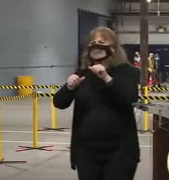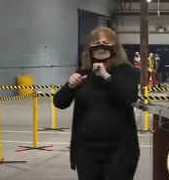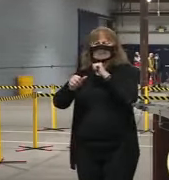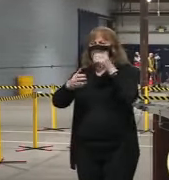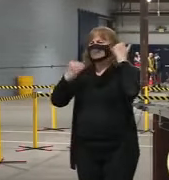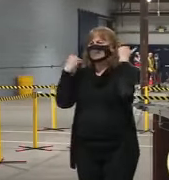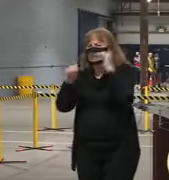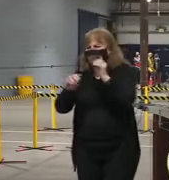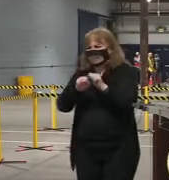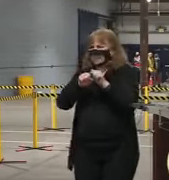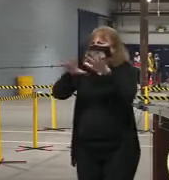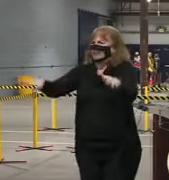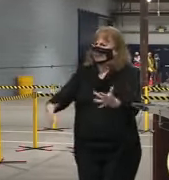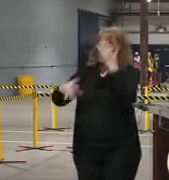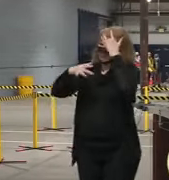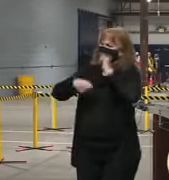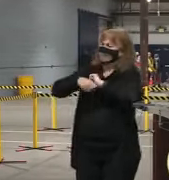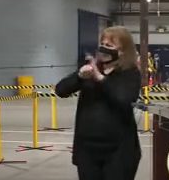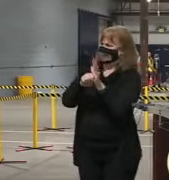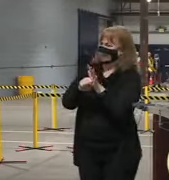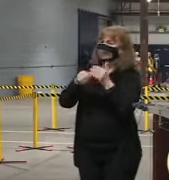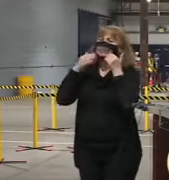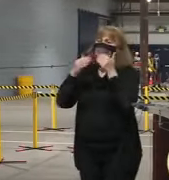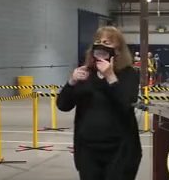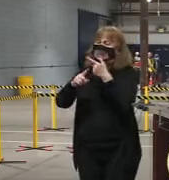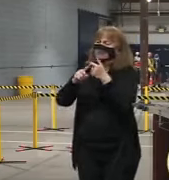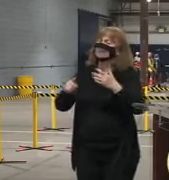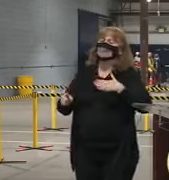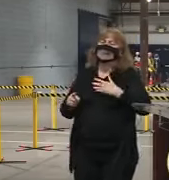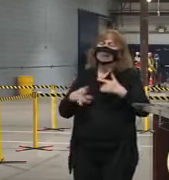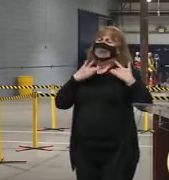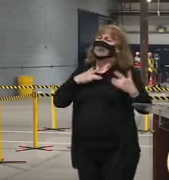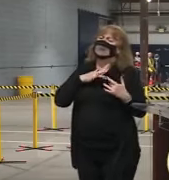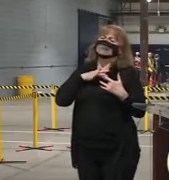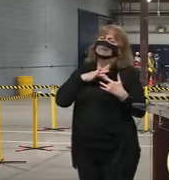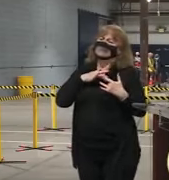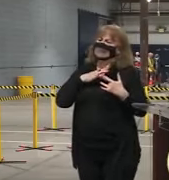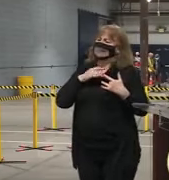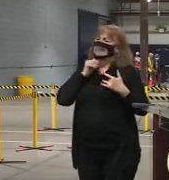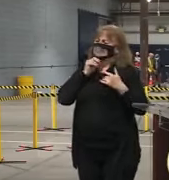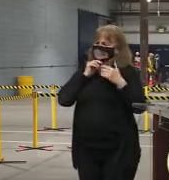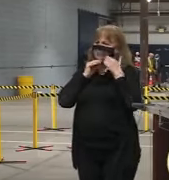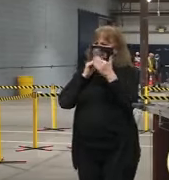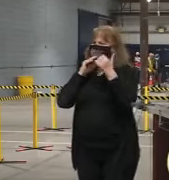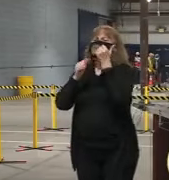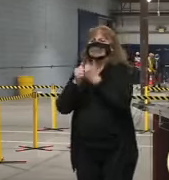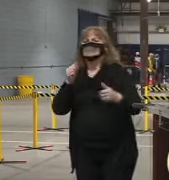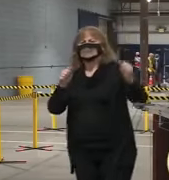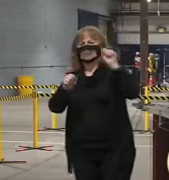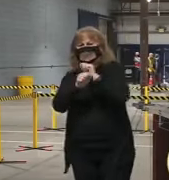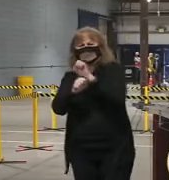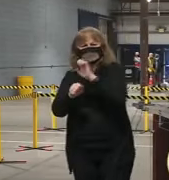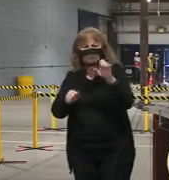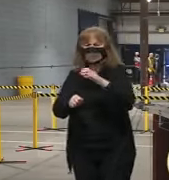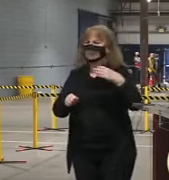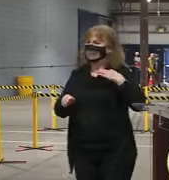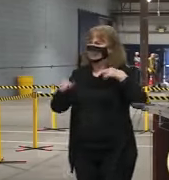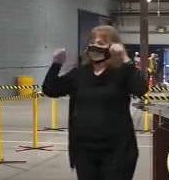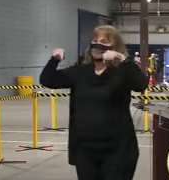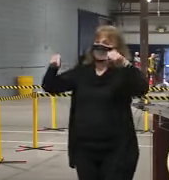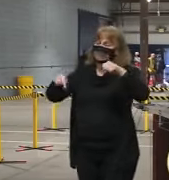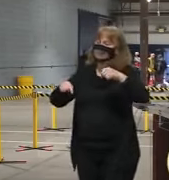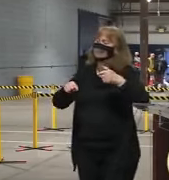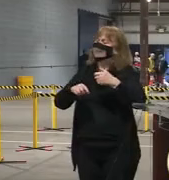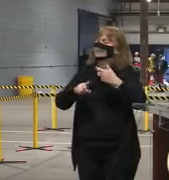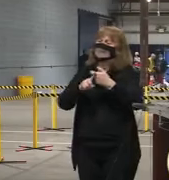virus. Thanks to all of you from the bottom of my heart, just as I thank every employee and volunteer here from the